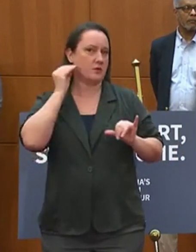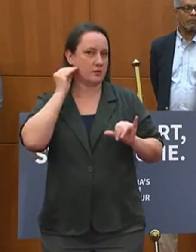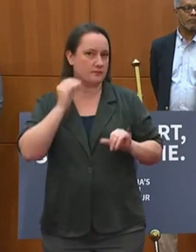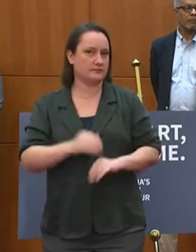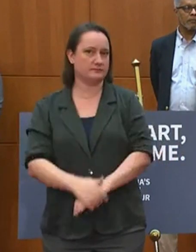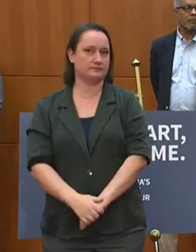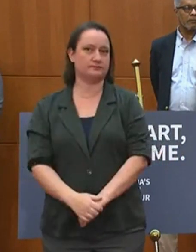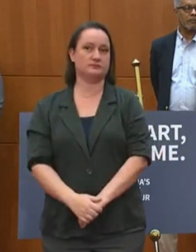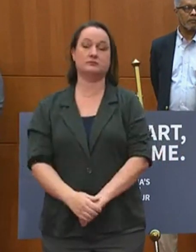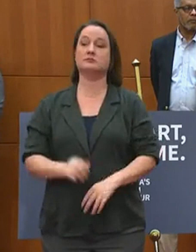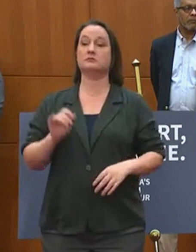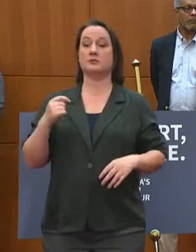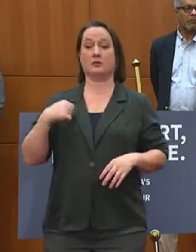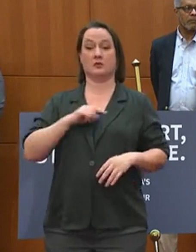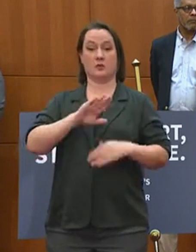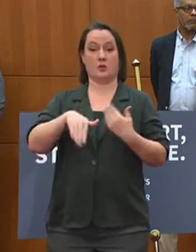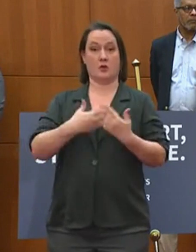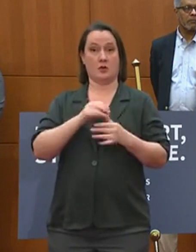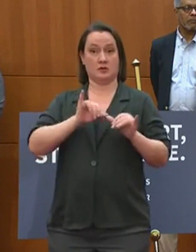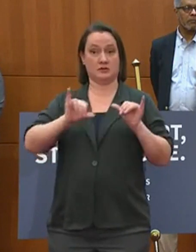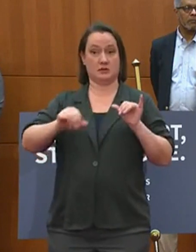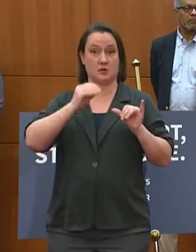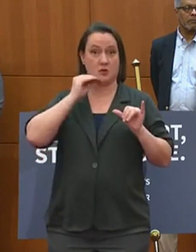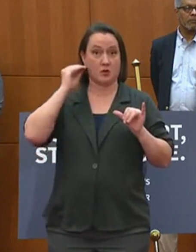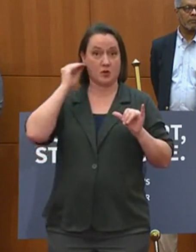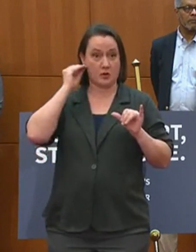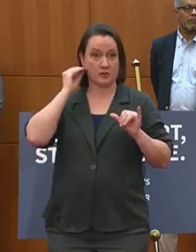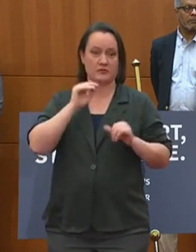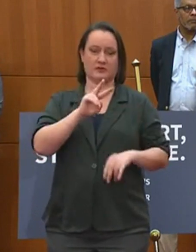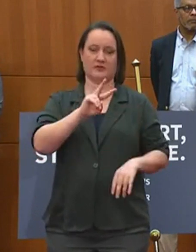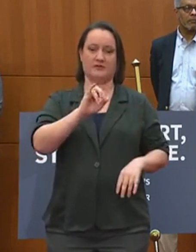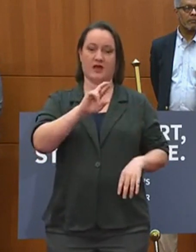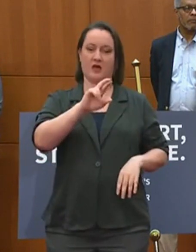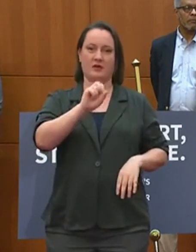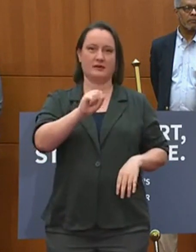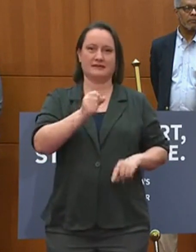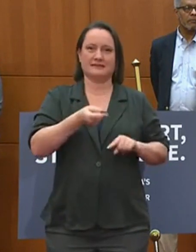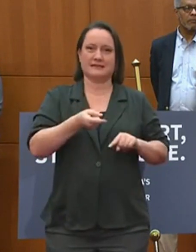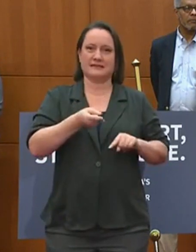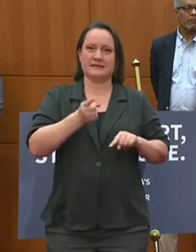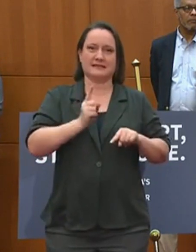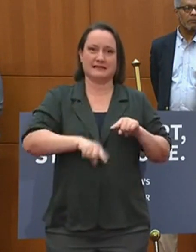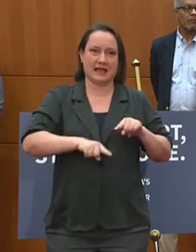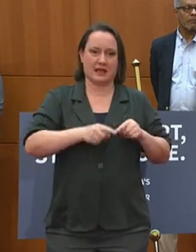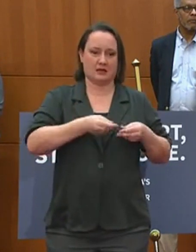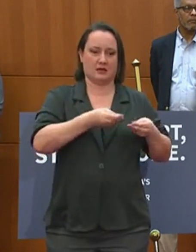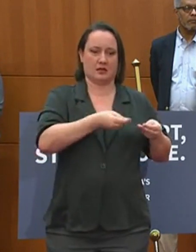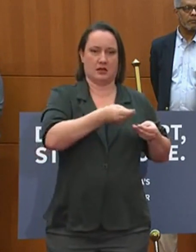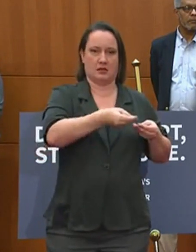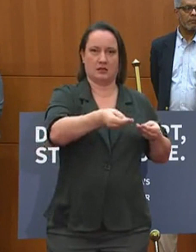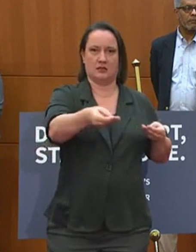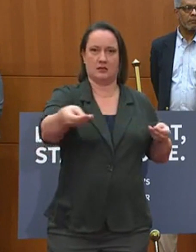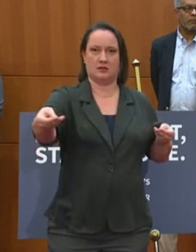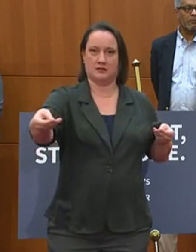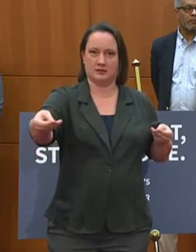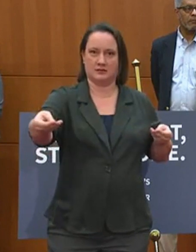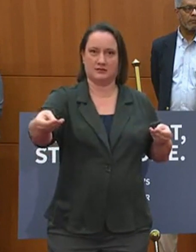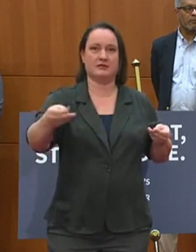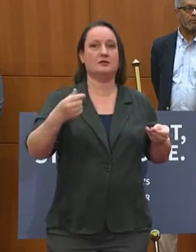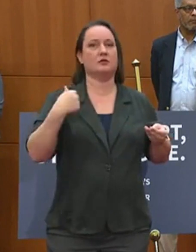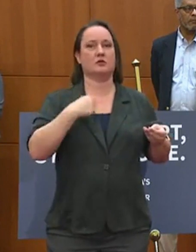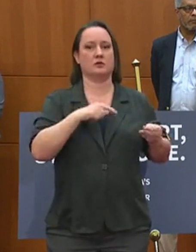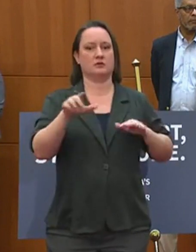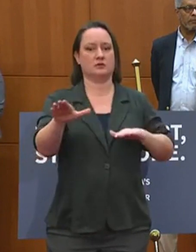can all stay home, we don't give the virus the chance to infect the next person. We slow it